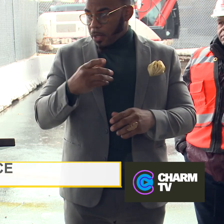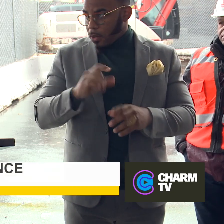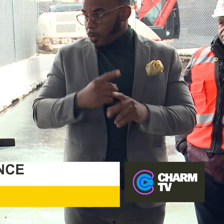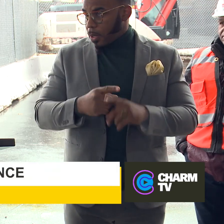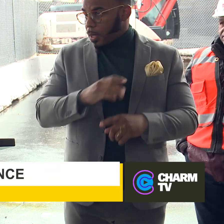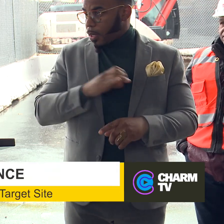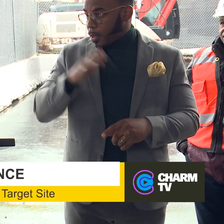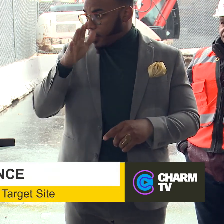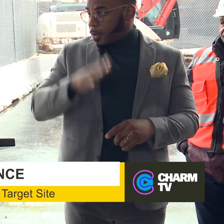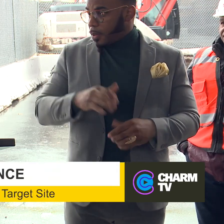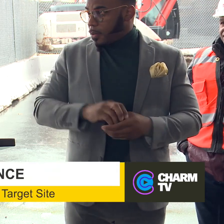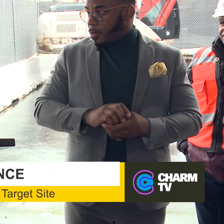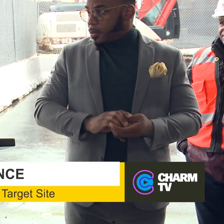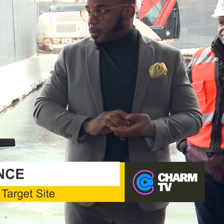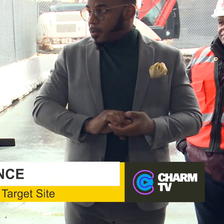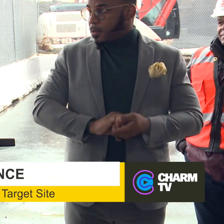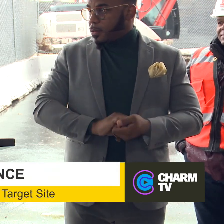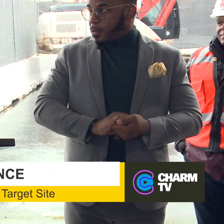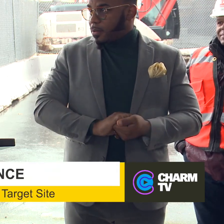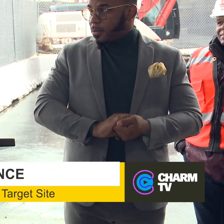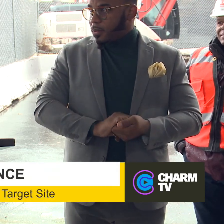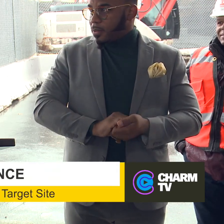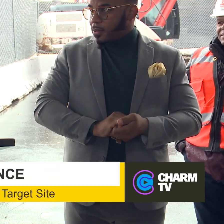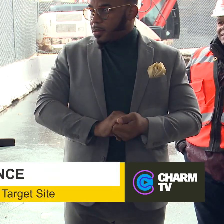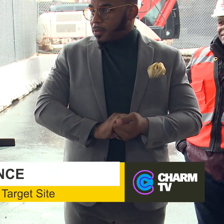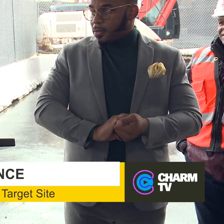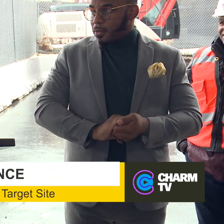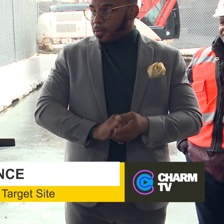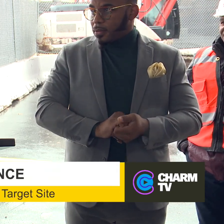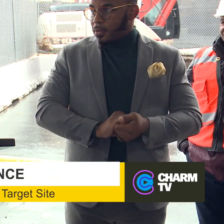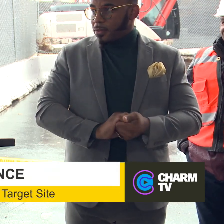Councilman? Right? Yeah.